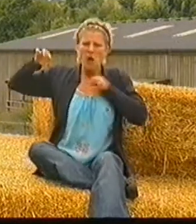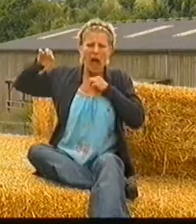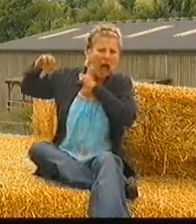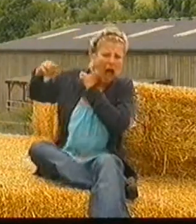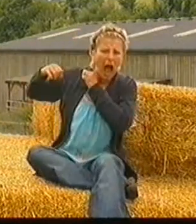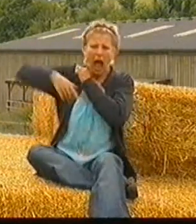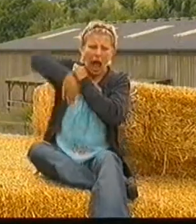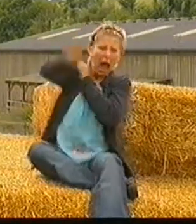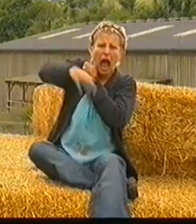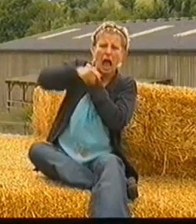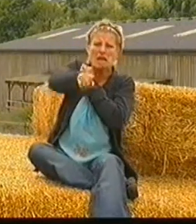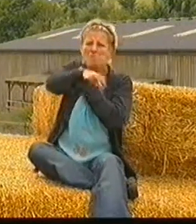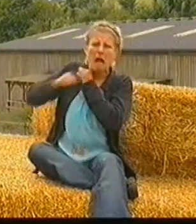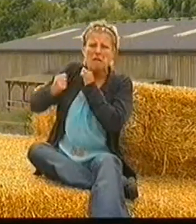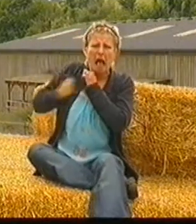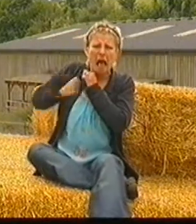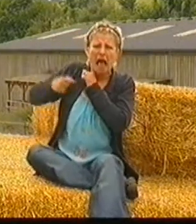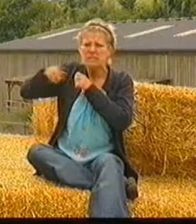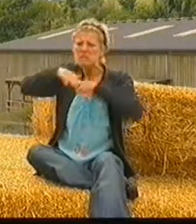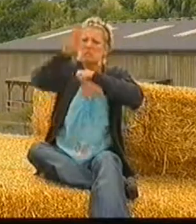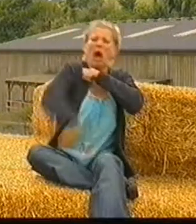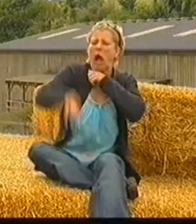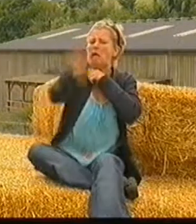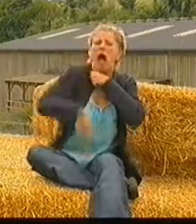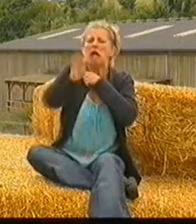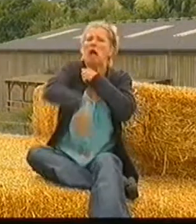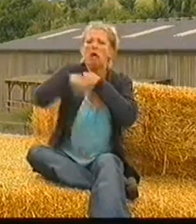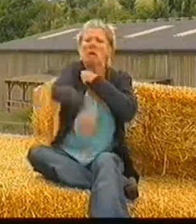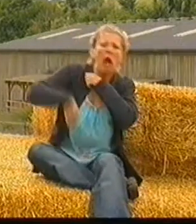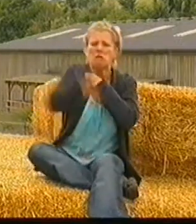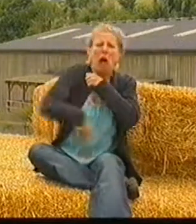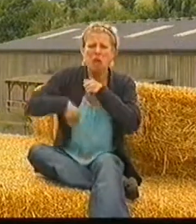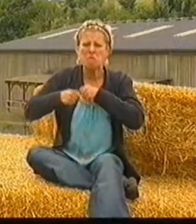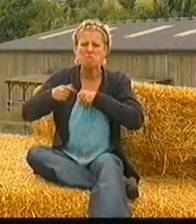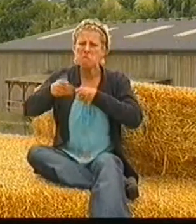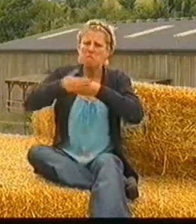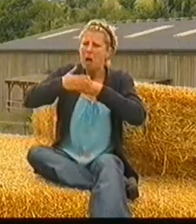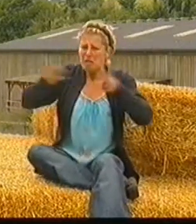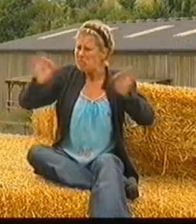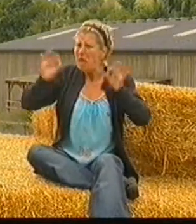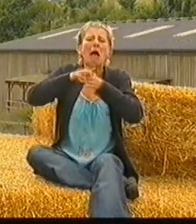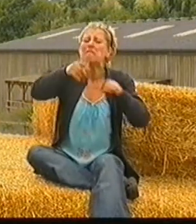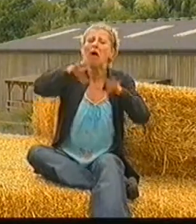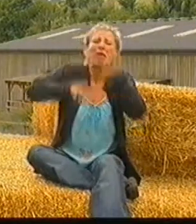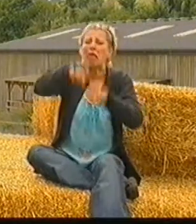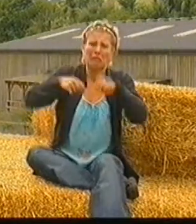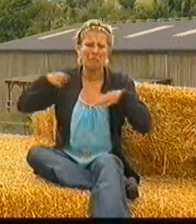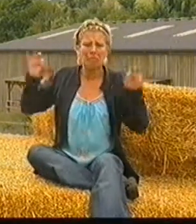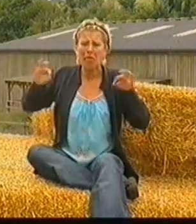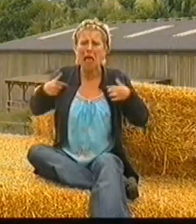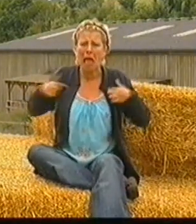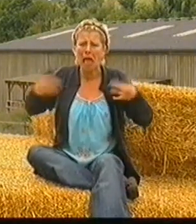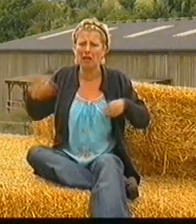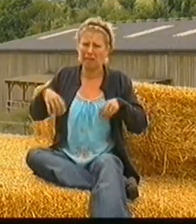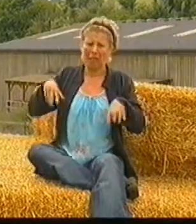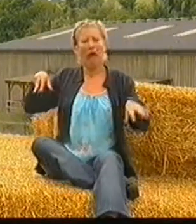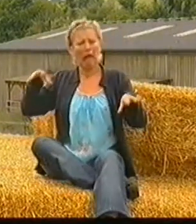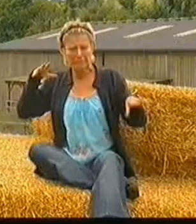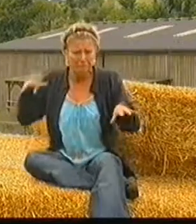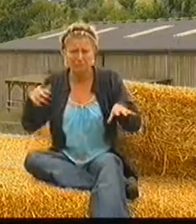once. There'll be none left for me." Rat was perched upon the highest shelf, peering out from behind a huge jar. There was a small rubber